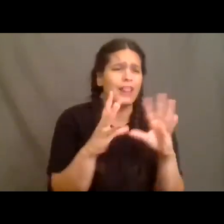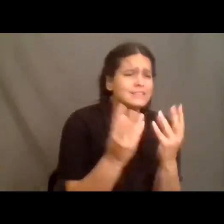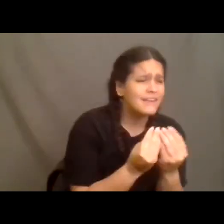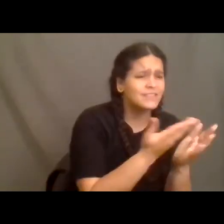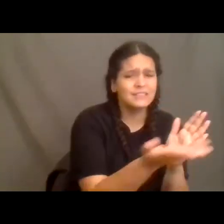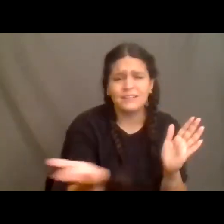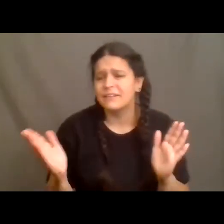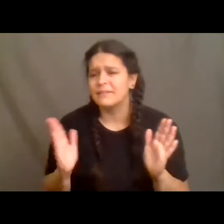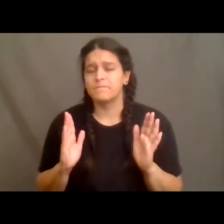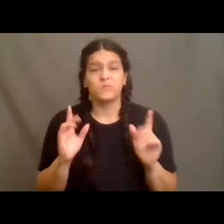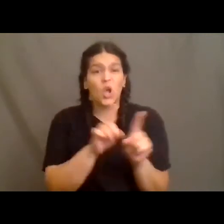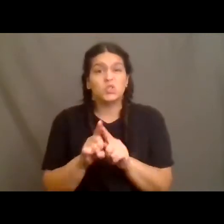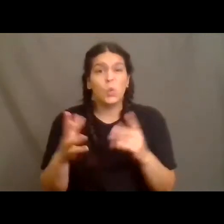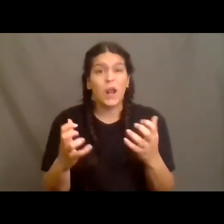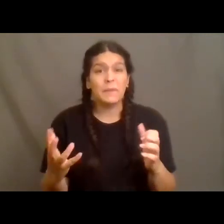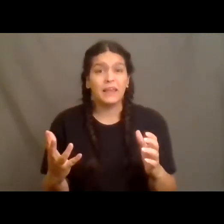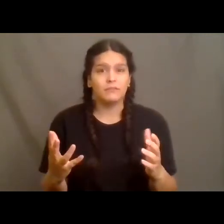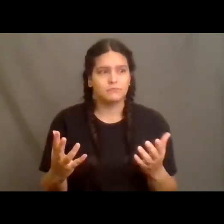also be inclusive